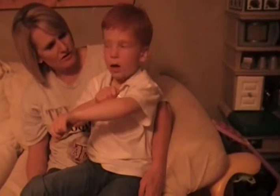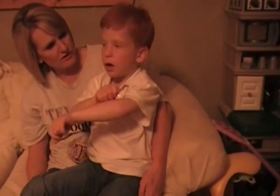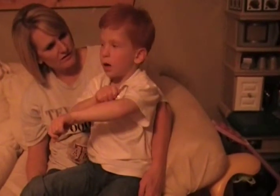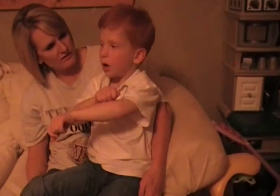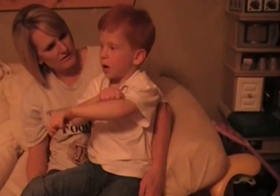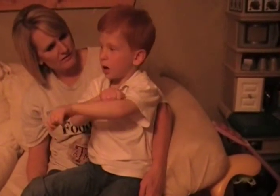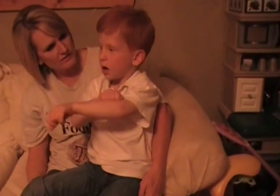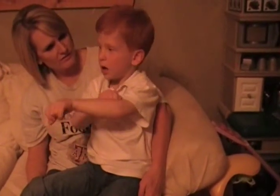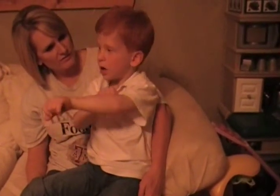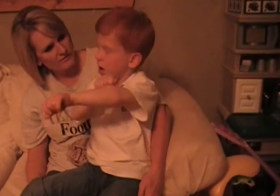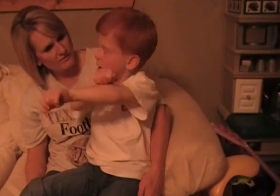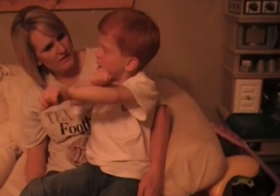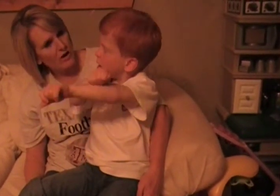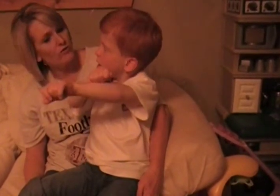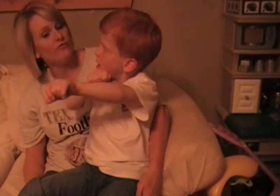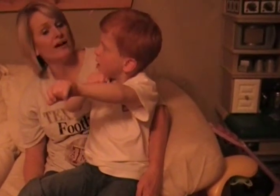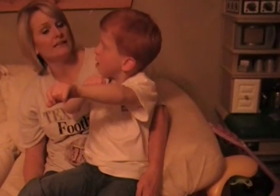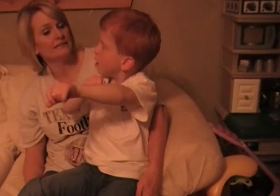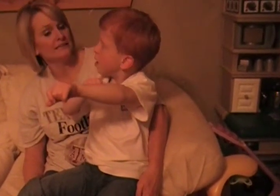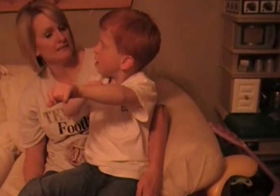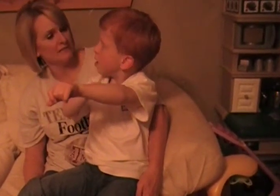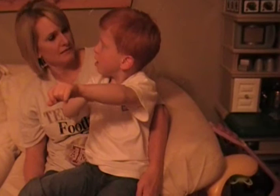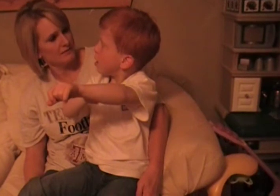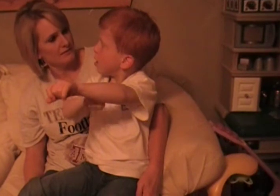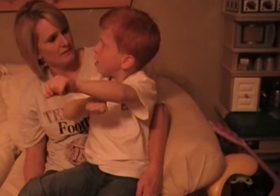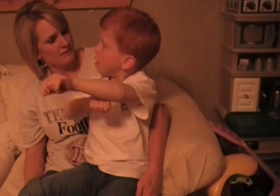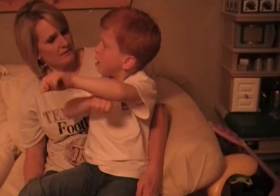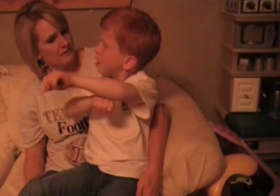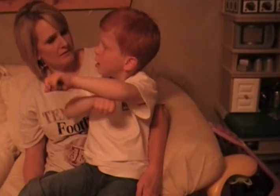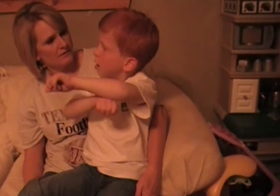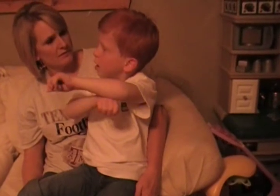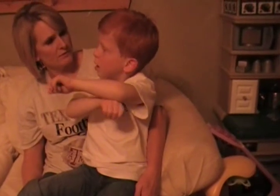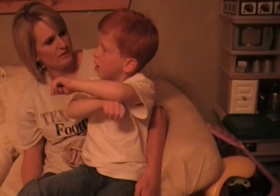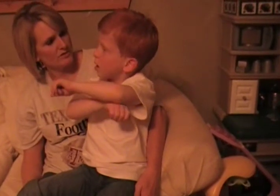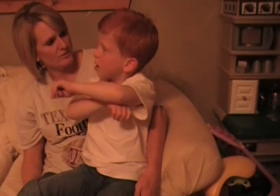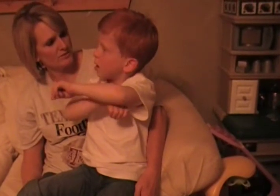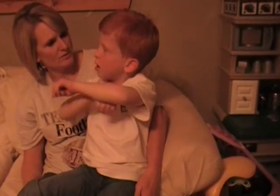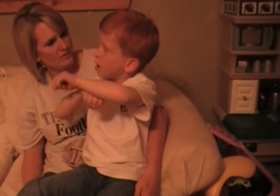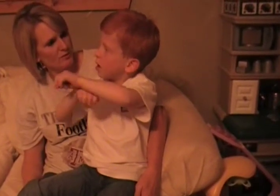Guitar. Oh, the violin. What else did we do at the rodeo?